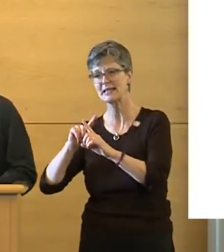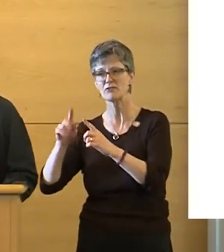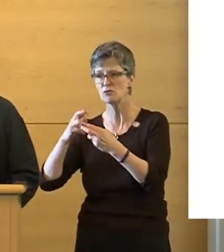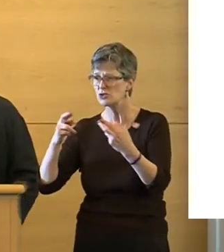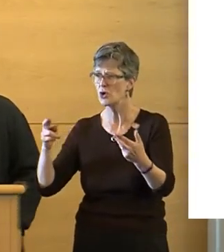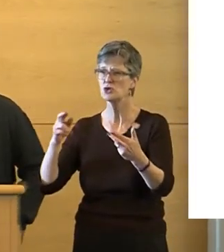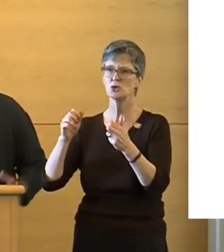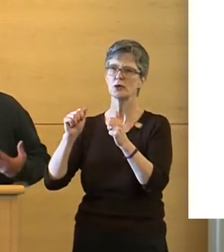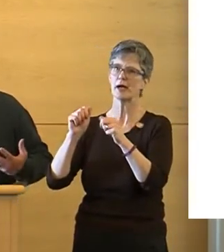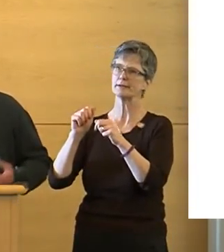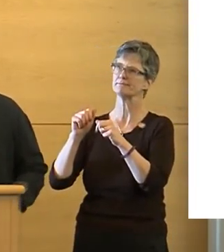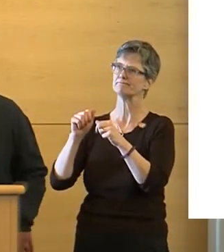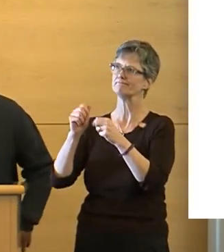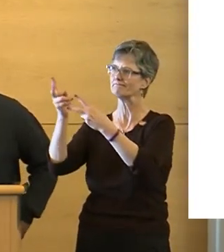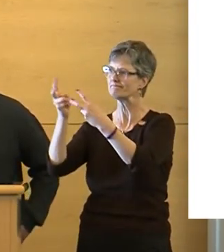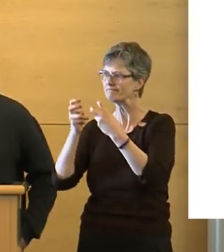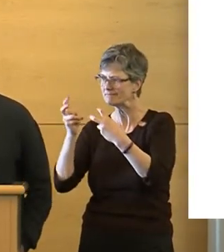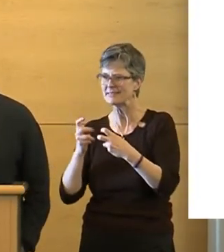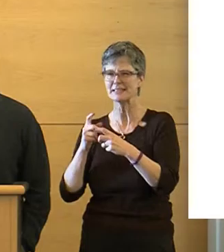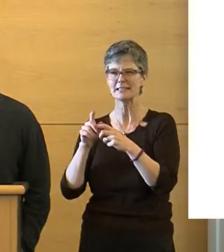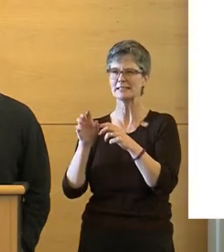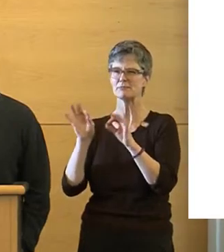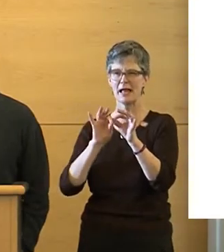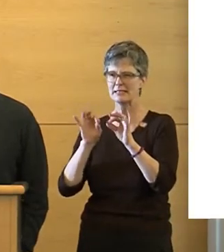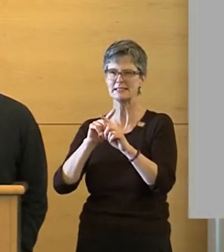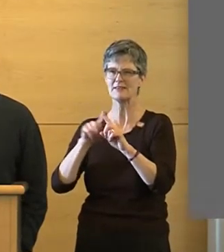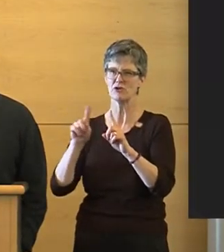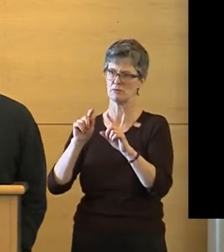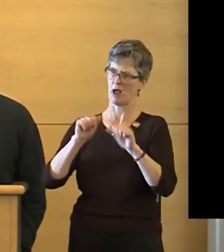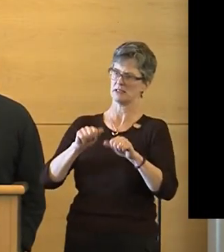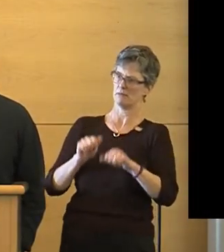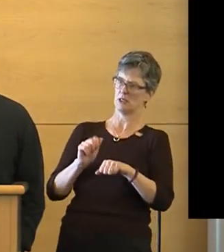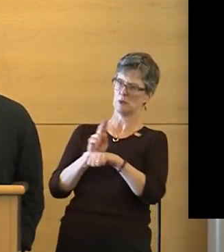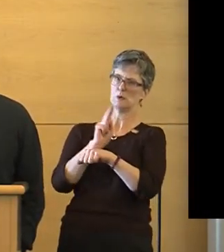but depends on context.